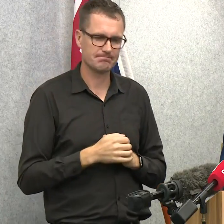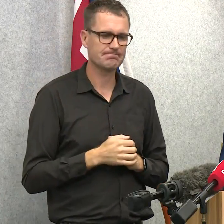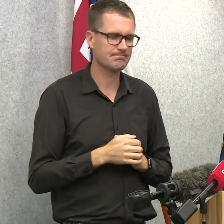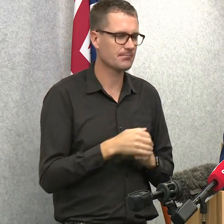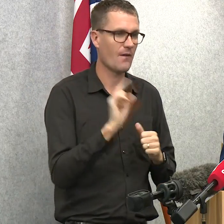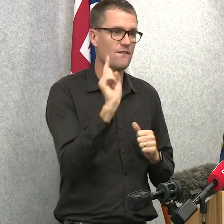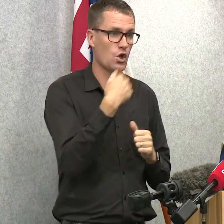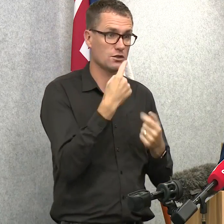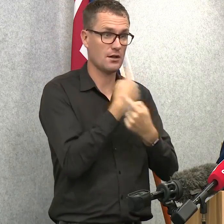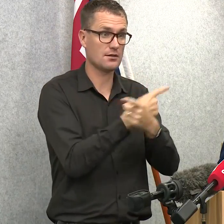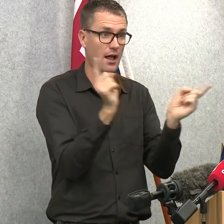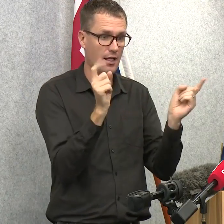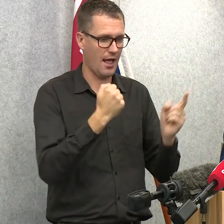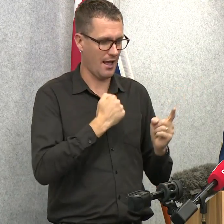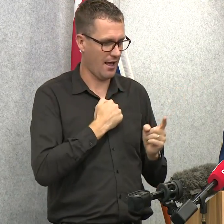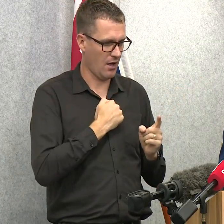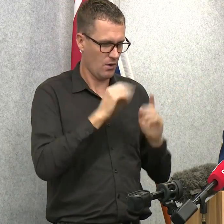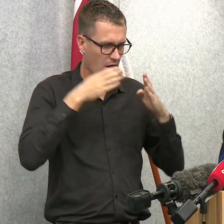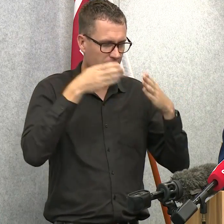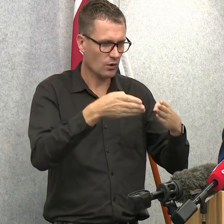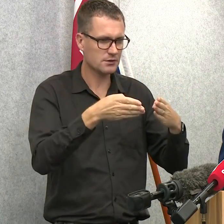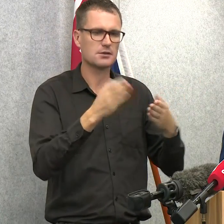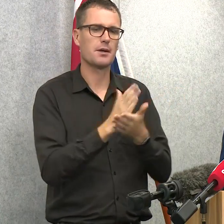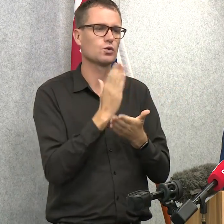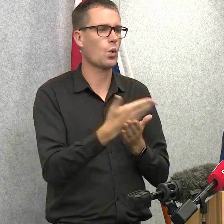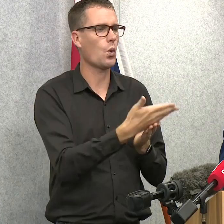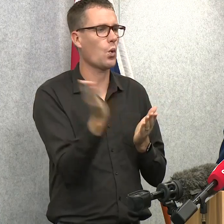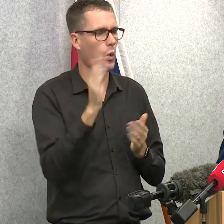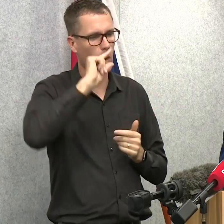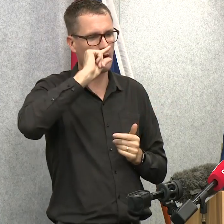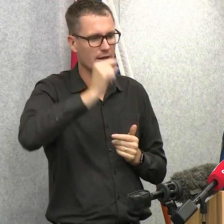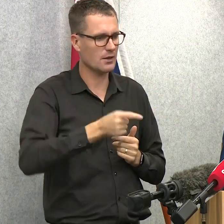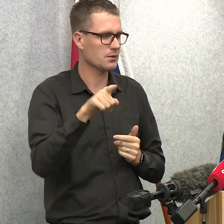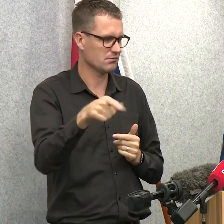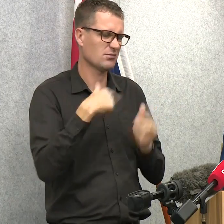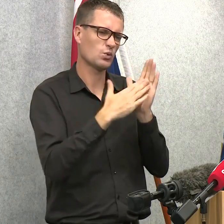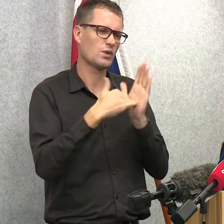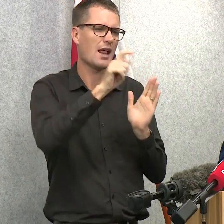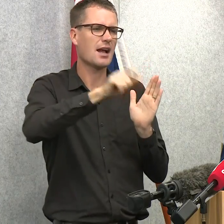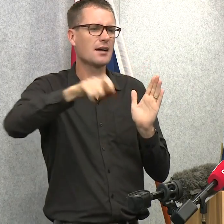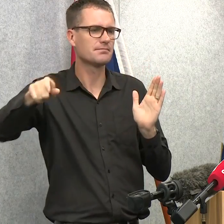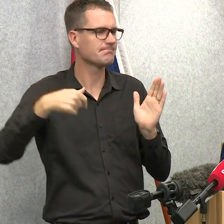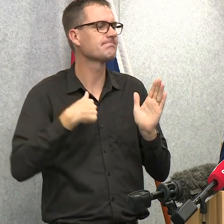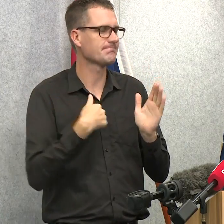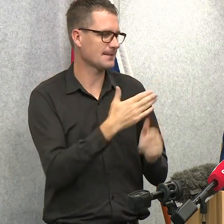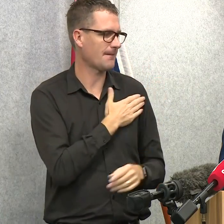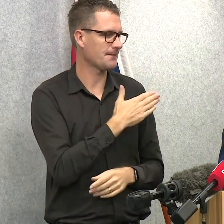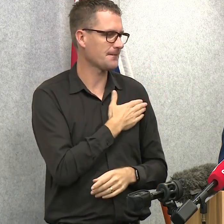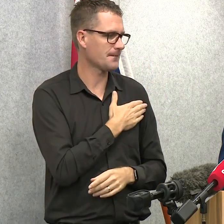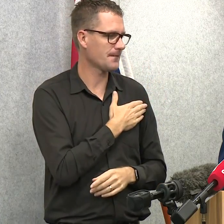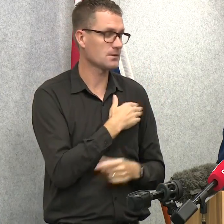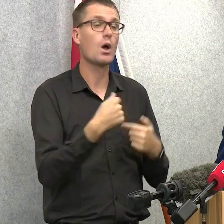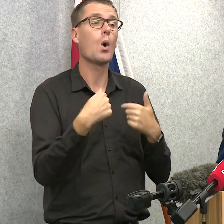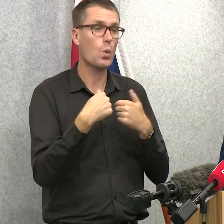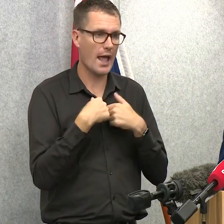New Zealand Police is the safety of all New Zealanders. We are taking care to be alert to all kinds of